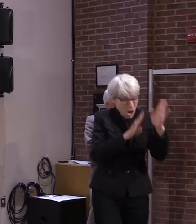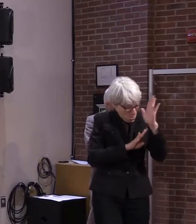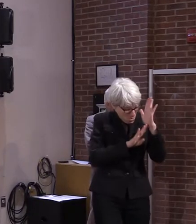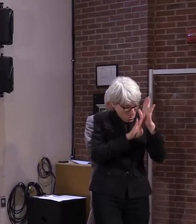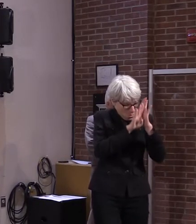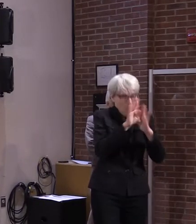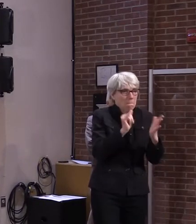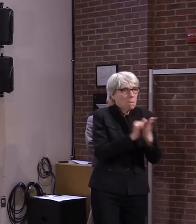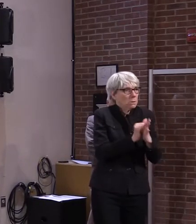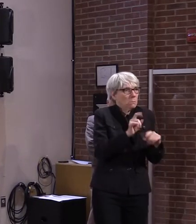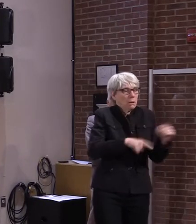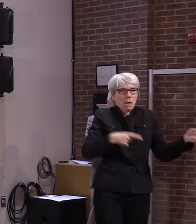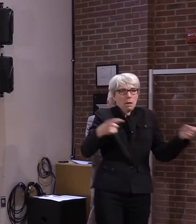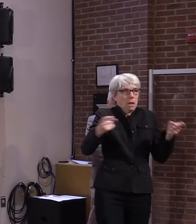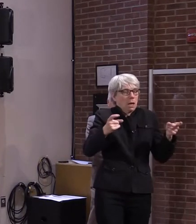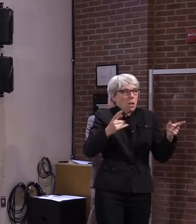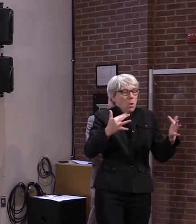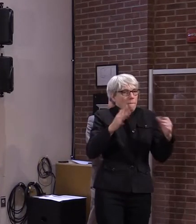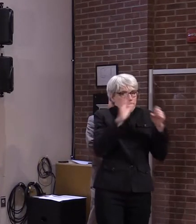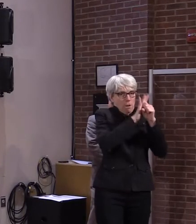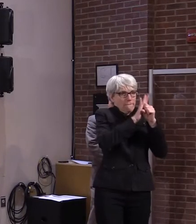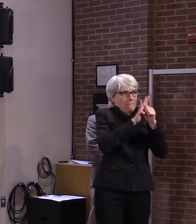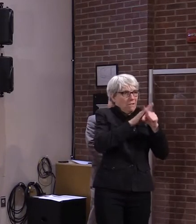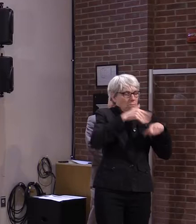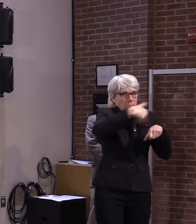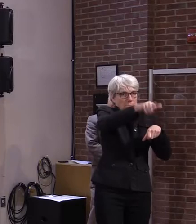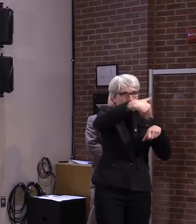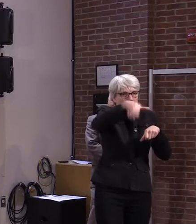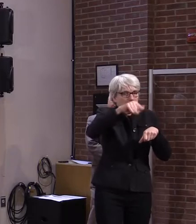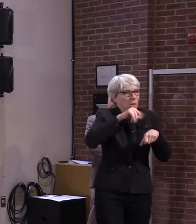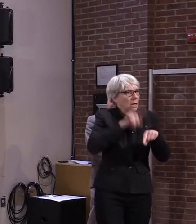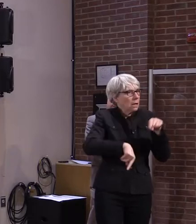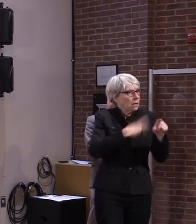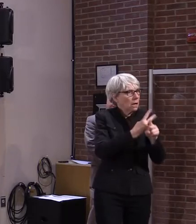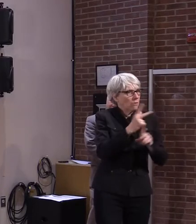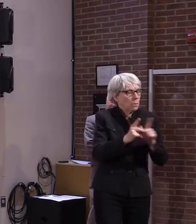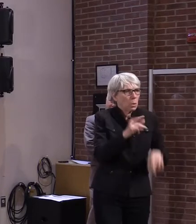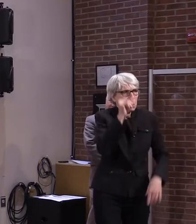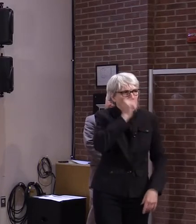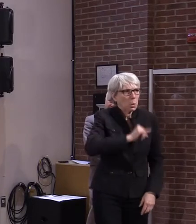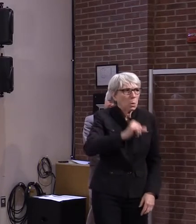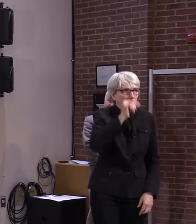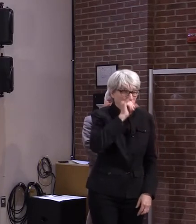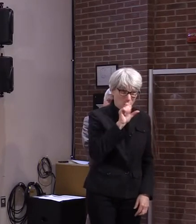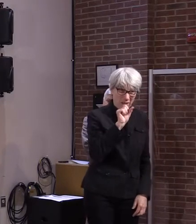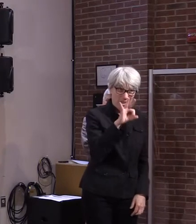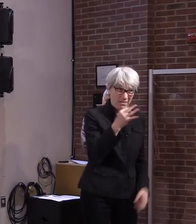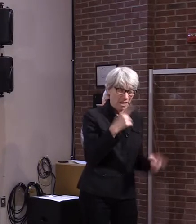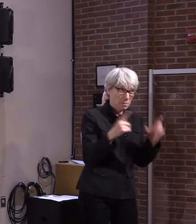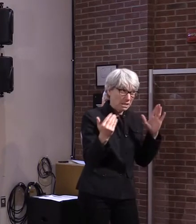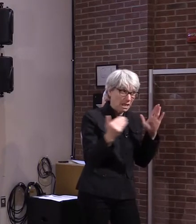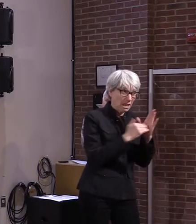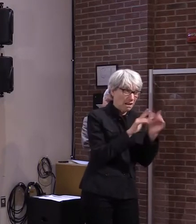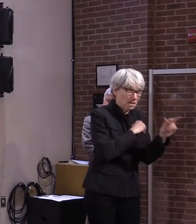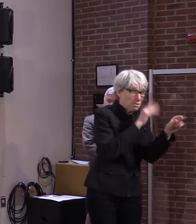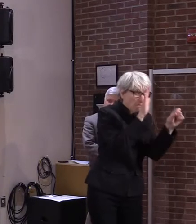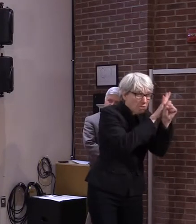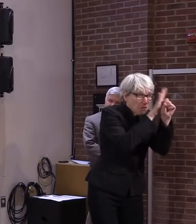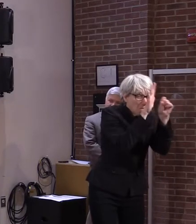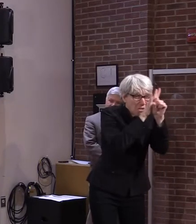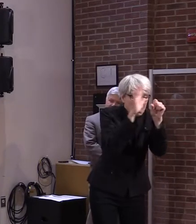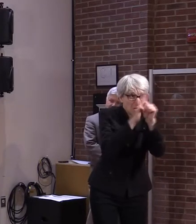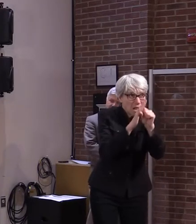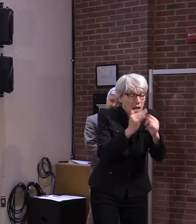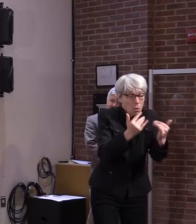have in place. When that is in jeopardy, then you could see that we might make some changes. But until